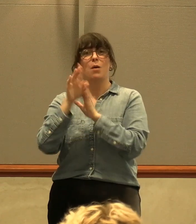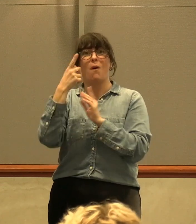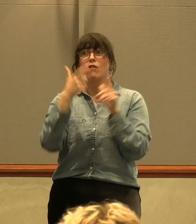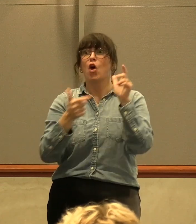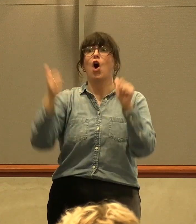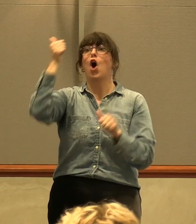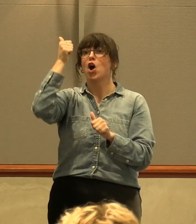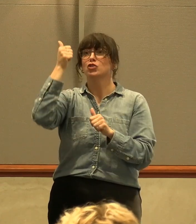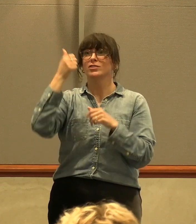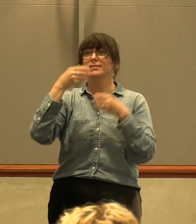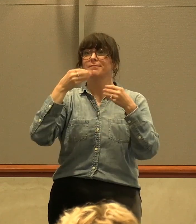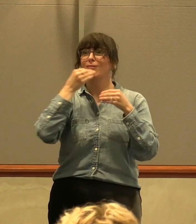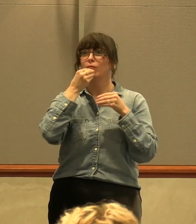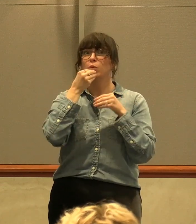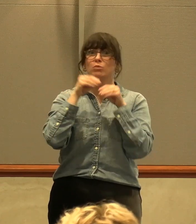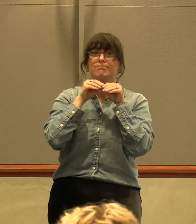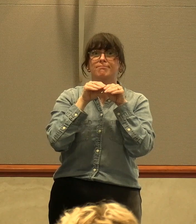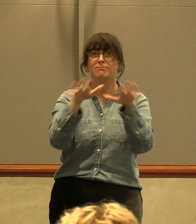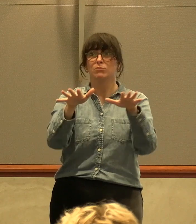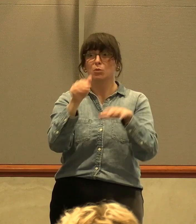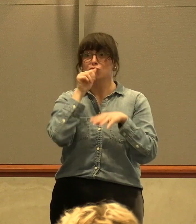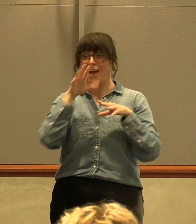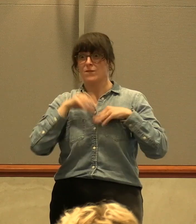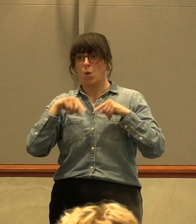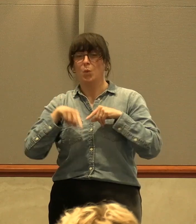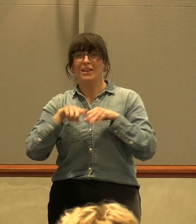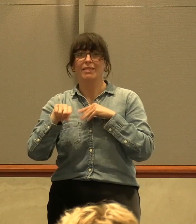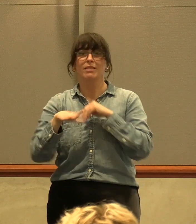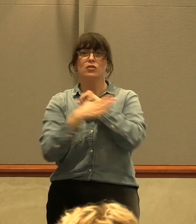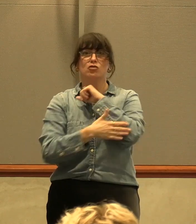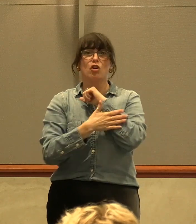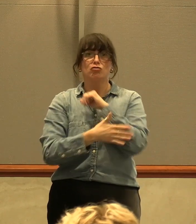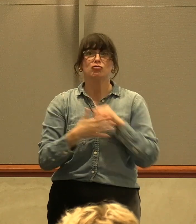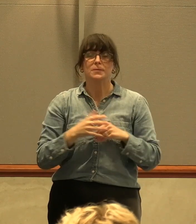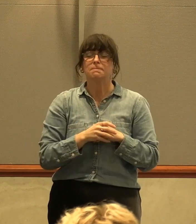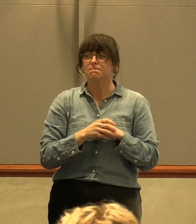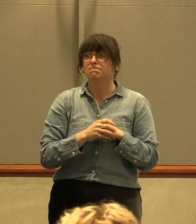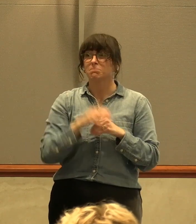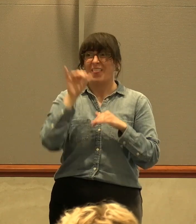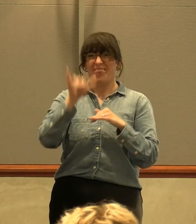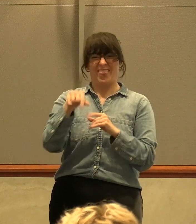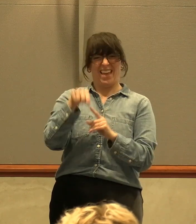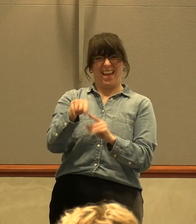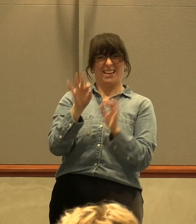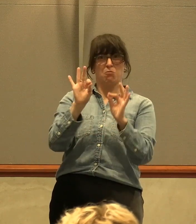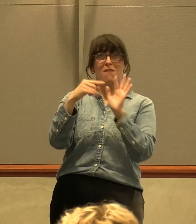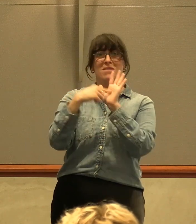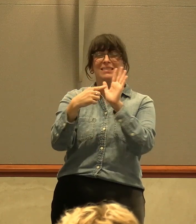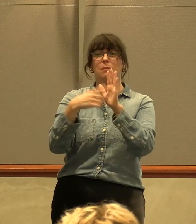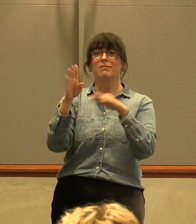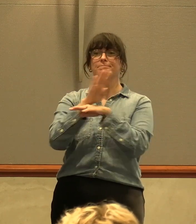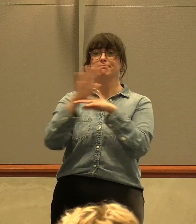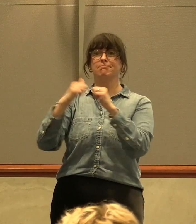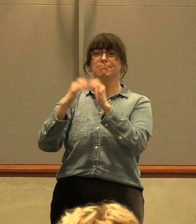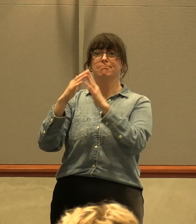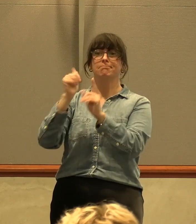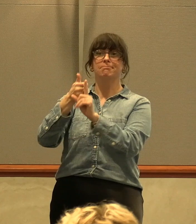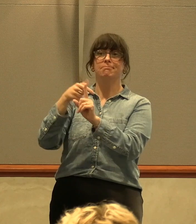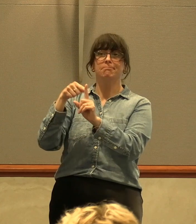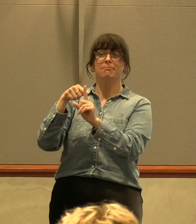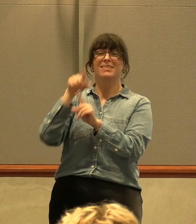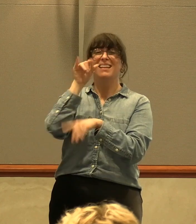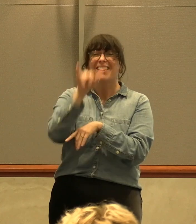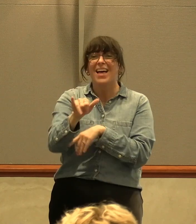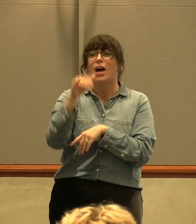wholesale food distributorships privately owned in the country. That's entrepreneurship. So there's a reason why